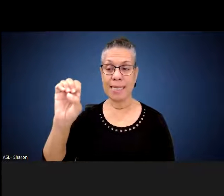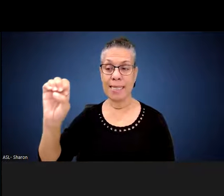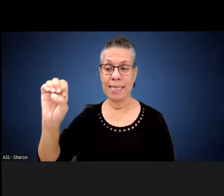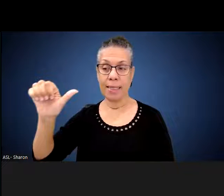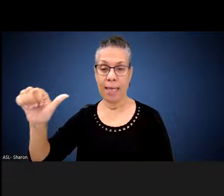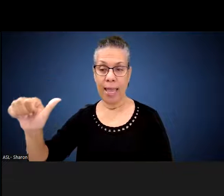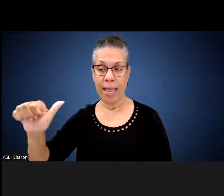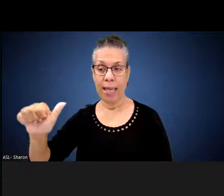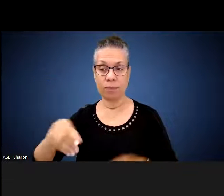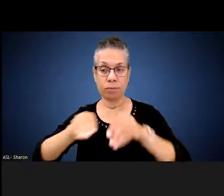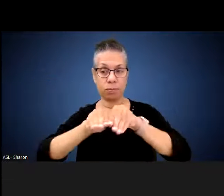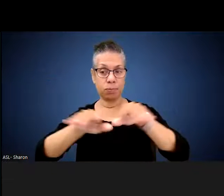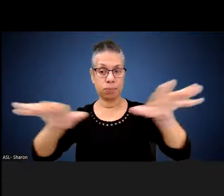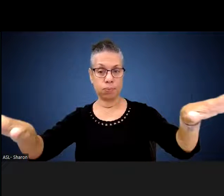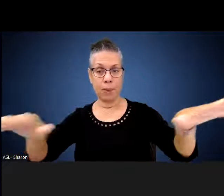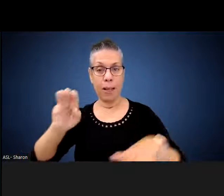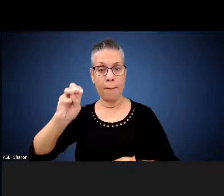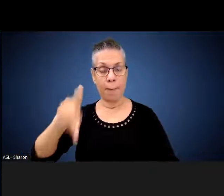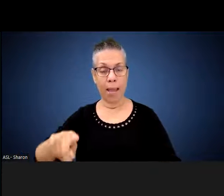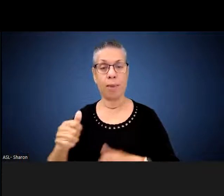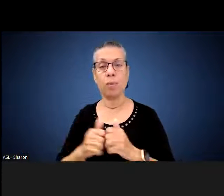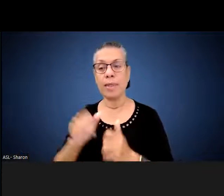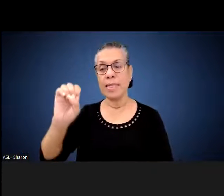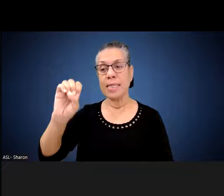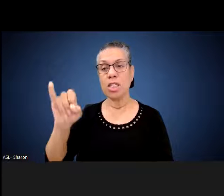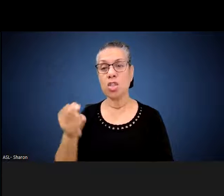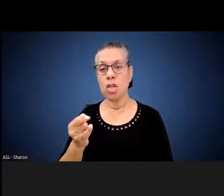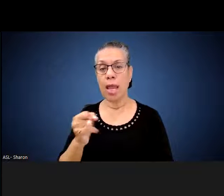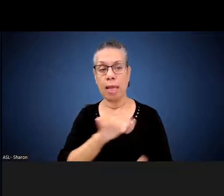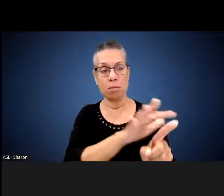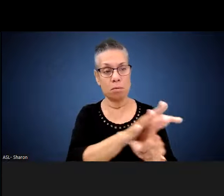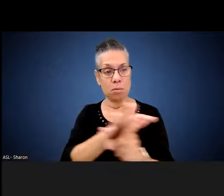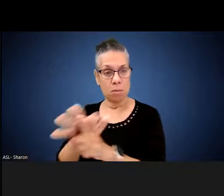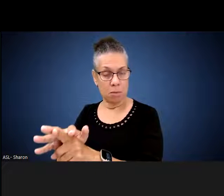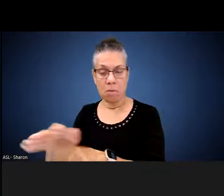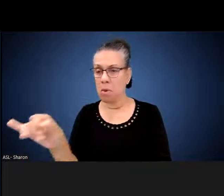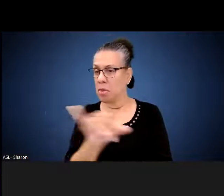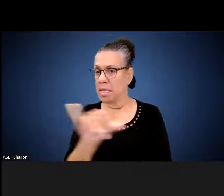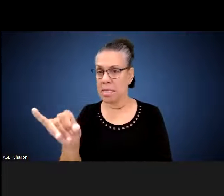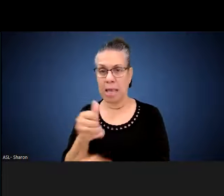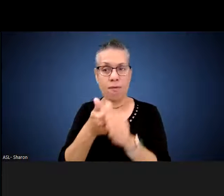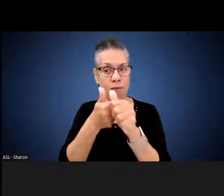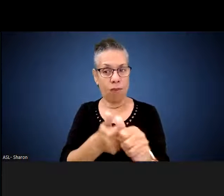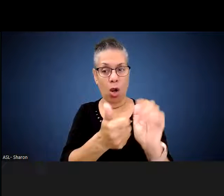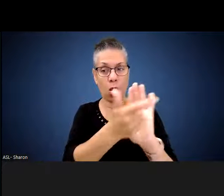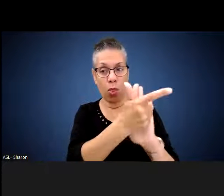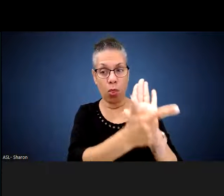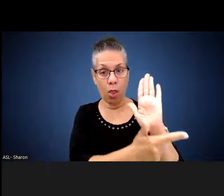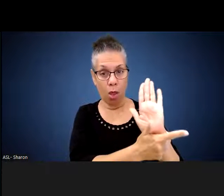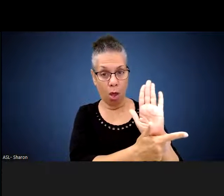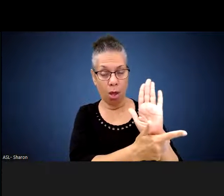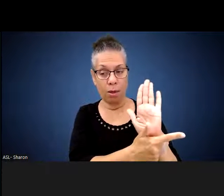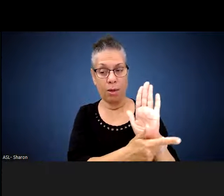EJ maps identifying EJ populations by the same definition in the law, and it was based on